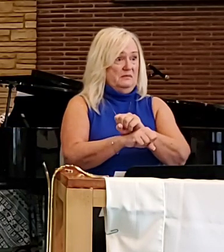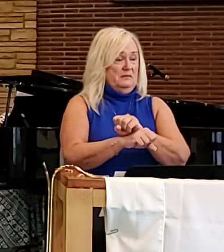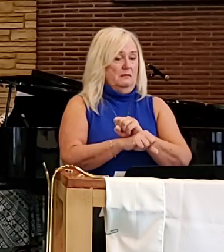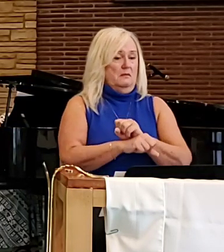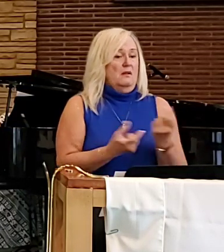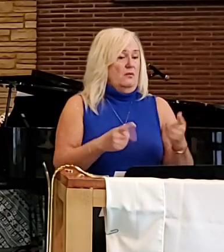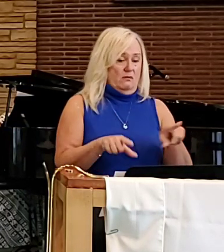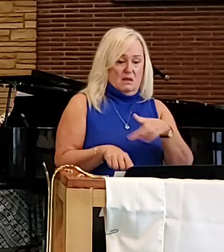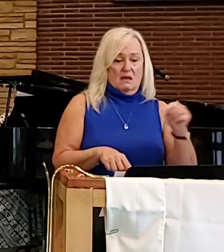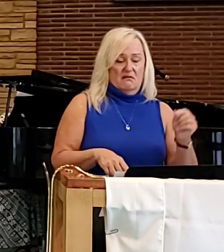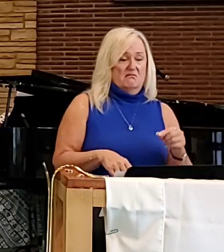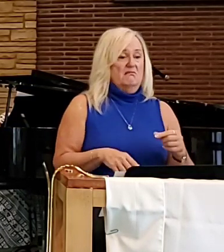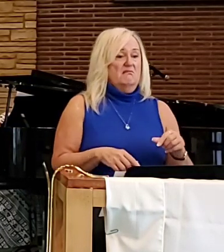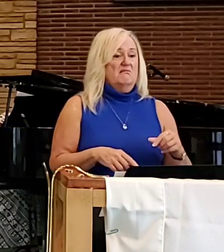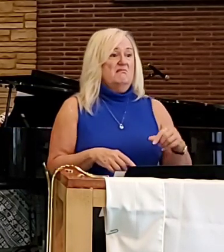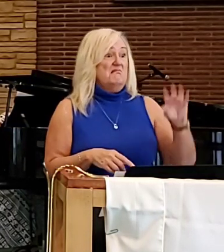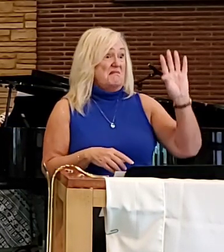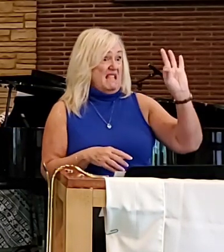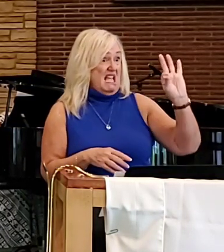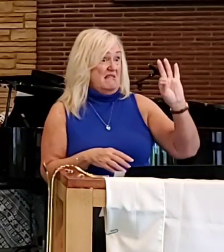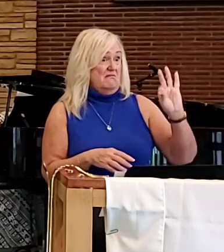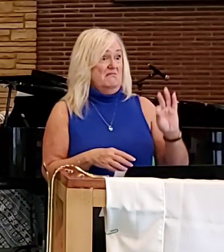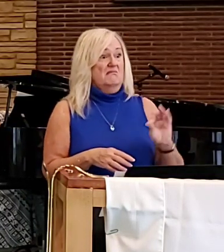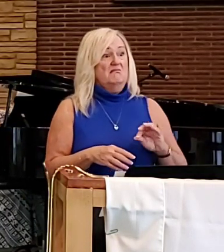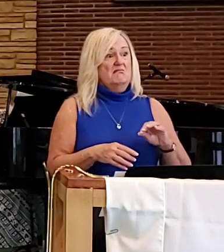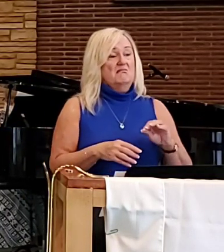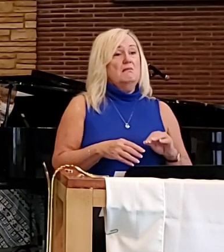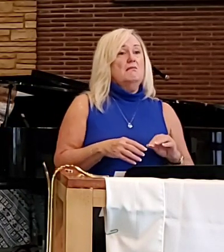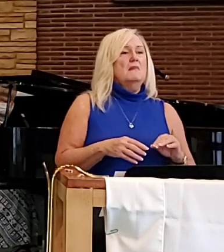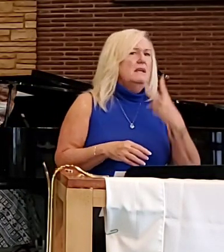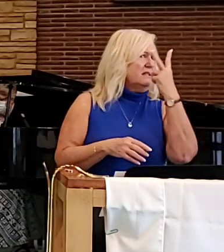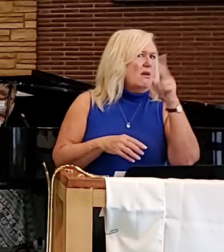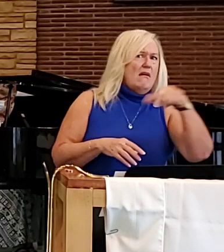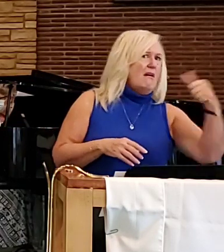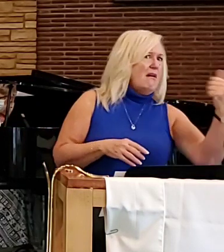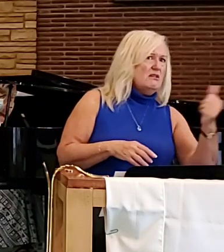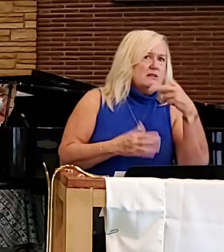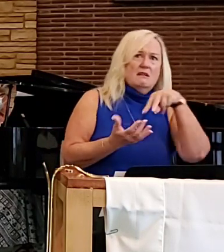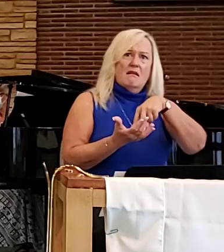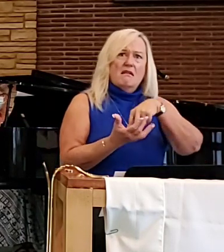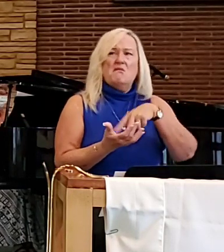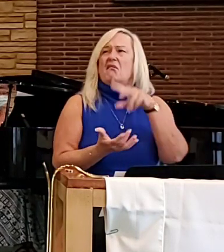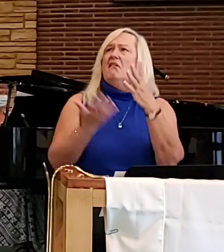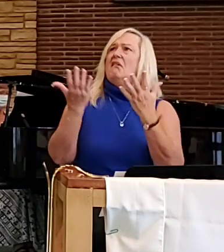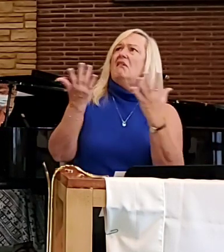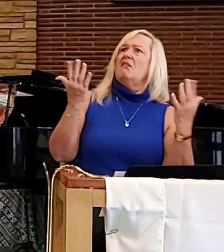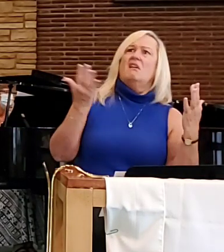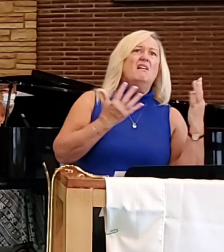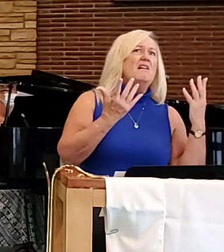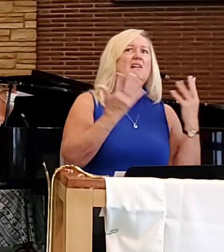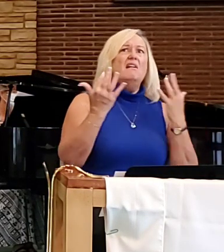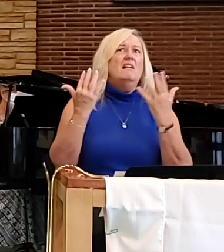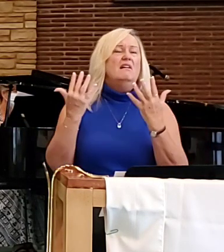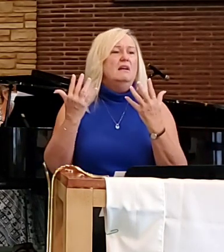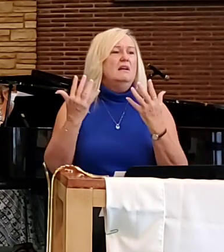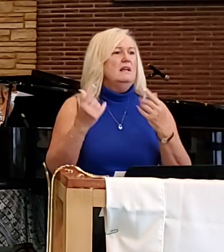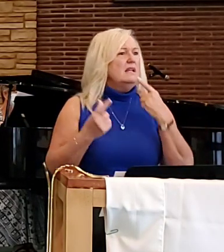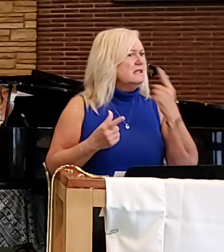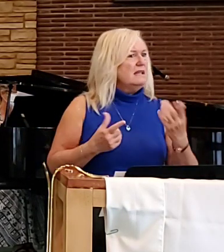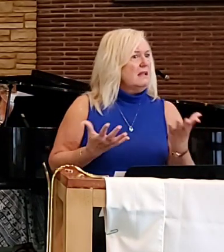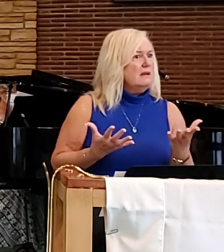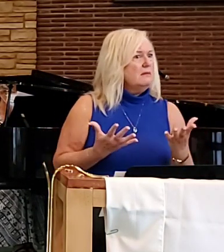When he went out about 9 o'clock, he saw others standing idle in the marketplace. And he